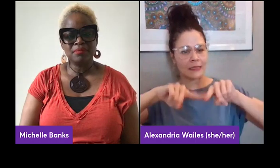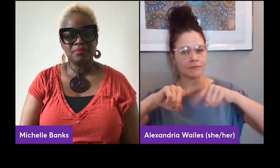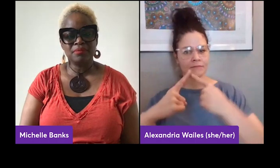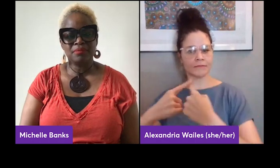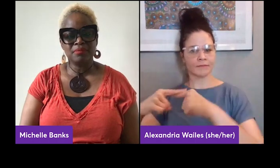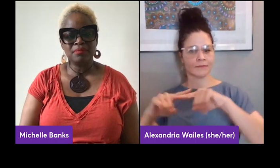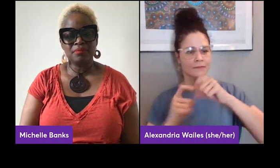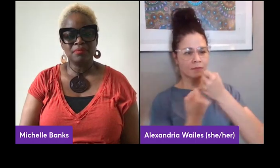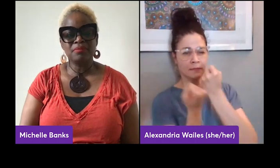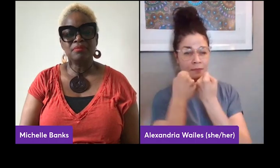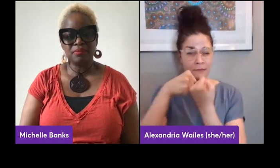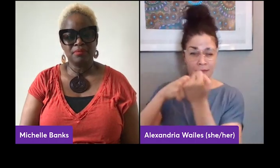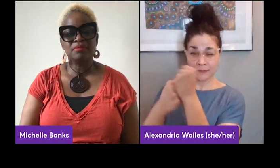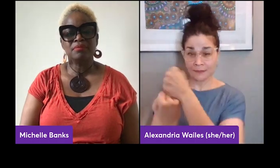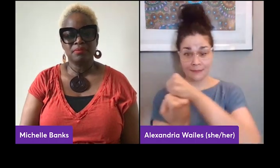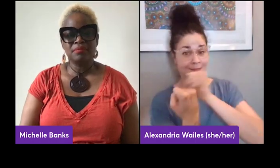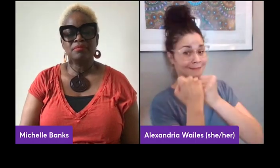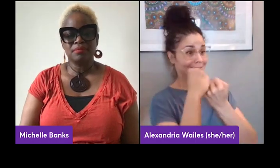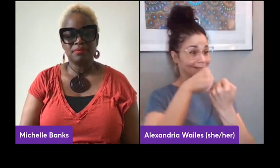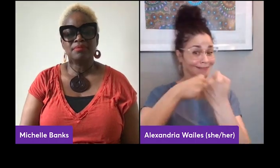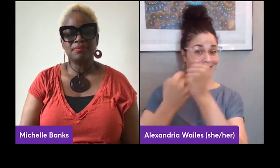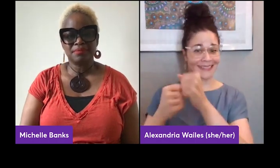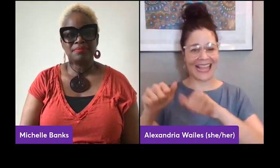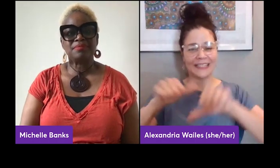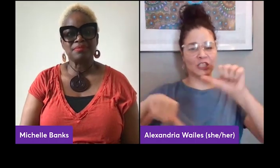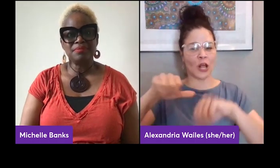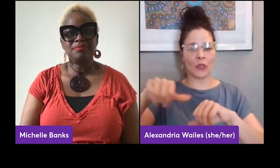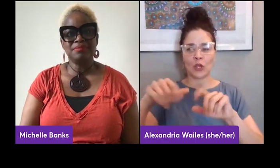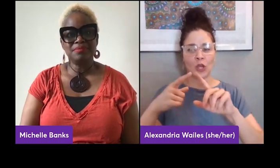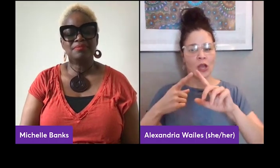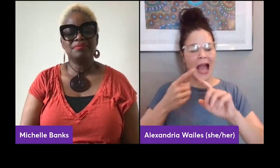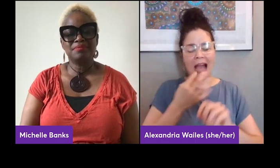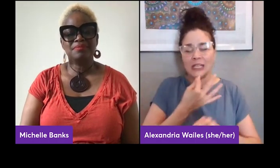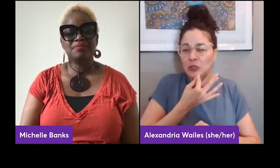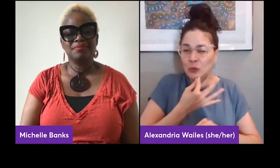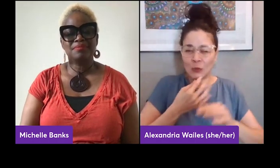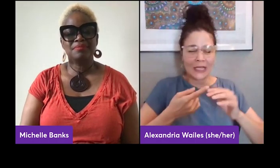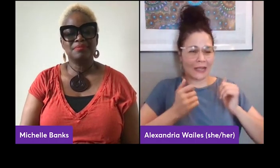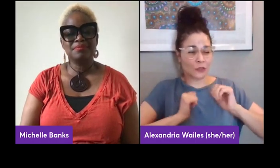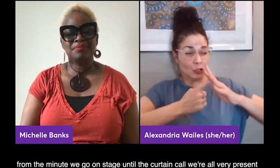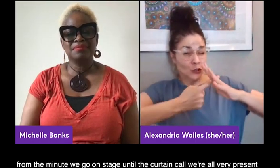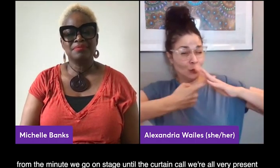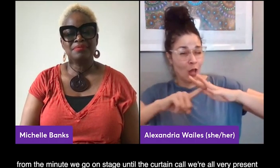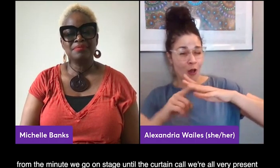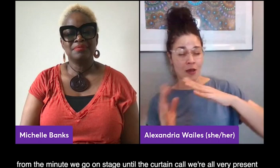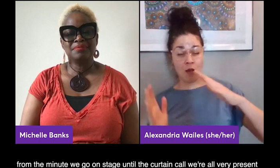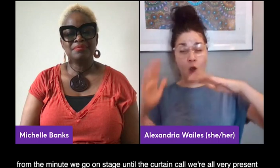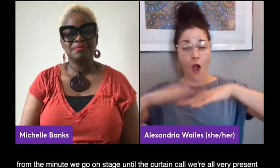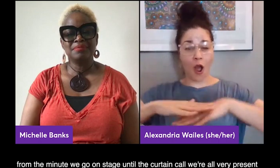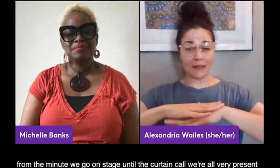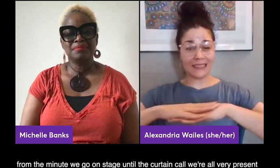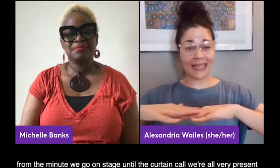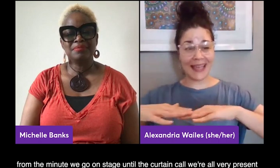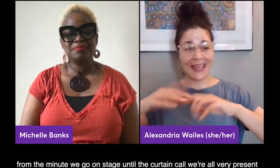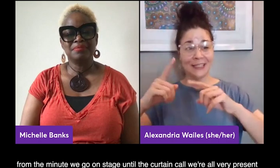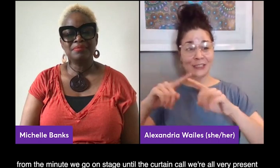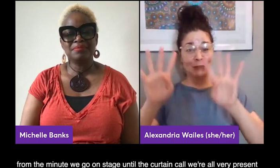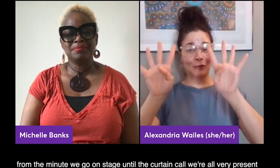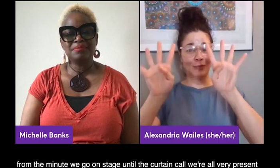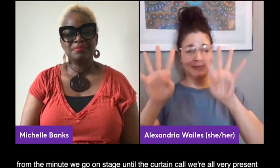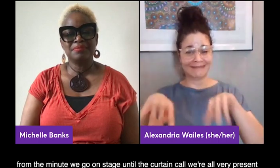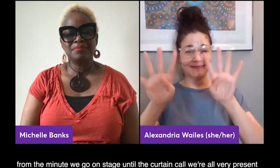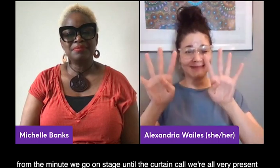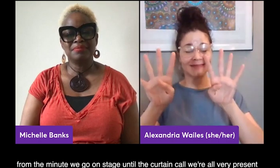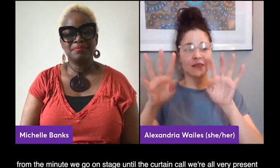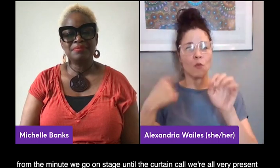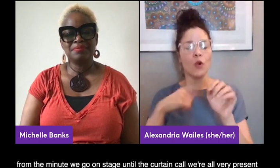and we really rely on each other and support each other, from the minute we go on stage until the curtain call, we're all very